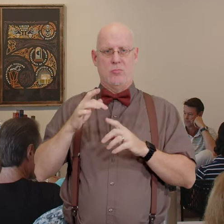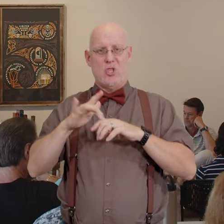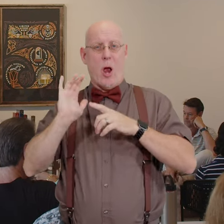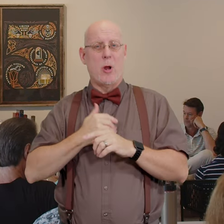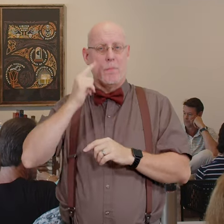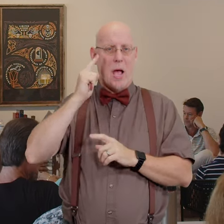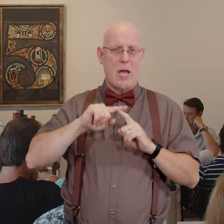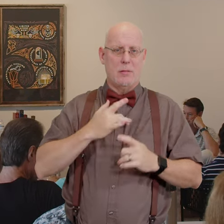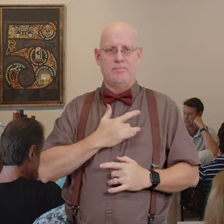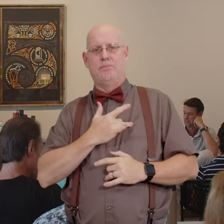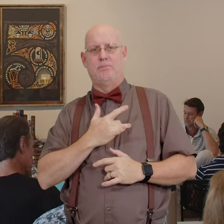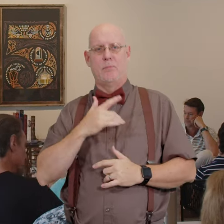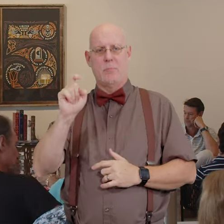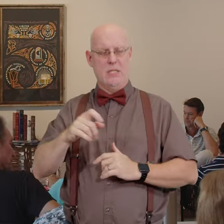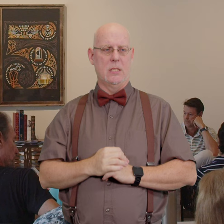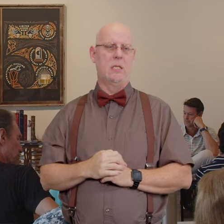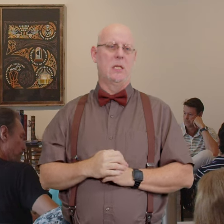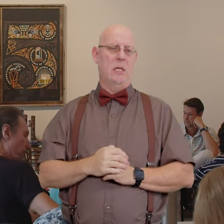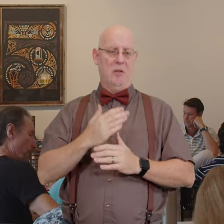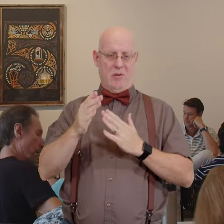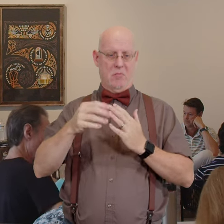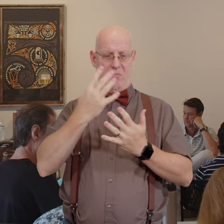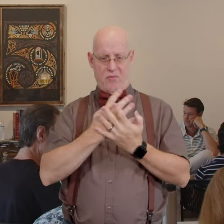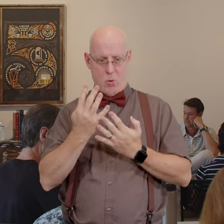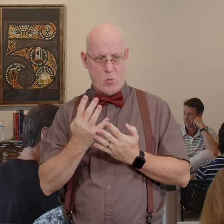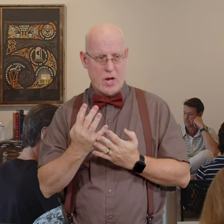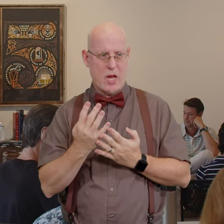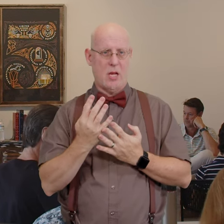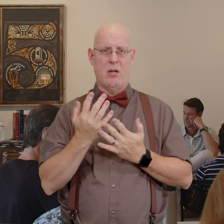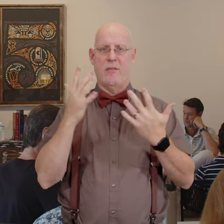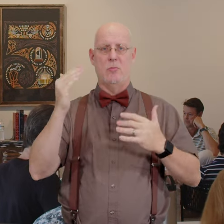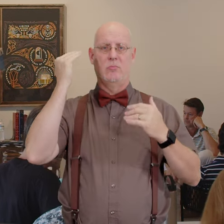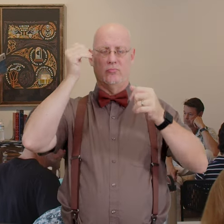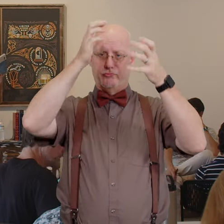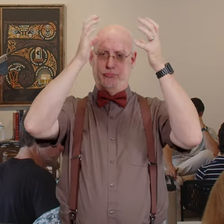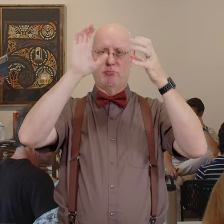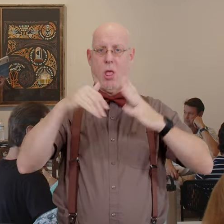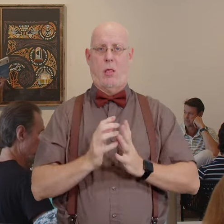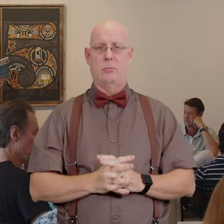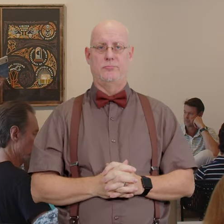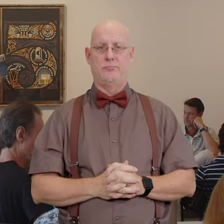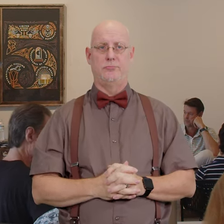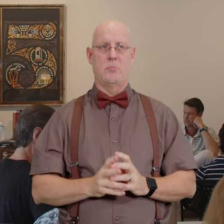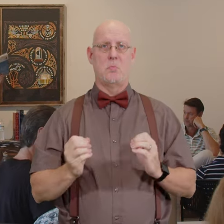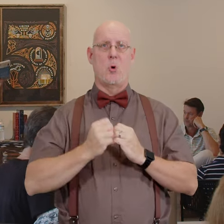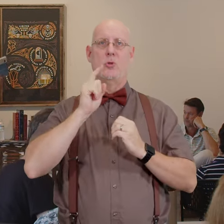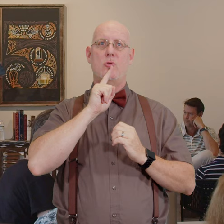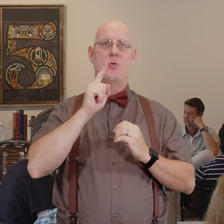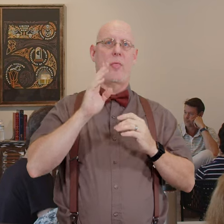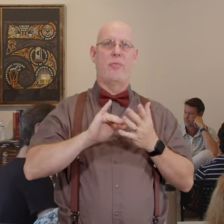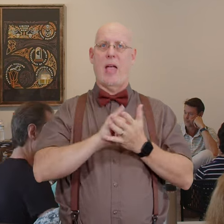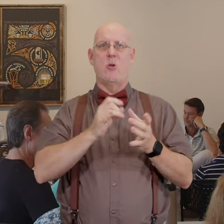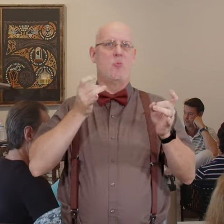minds, but it is meant to move our souls. So if we finish up in the next 4 weeks and all, you just know more stuff, and you're more sure